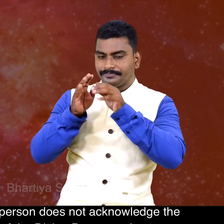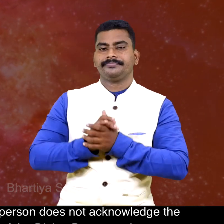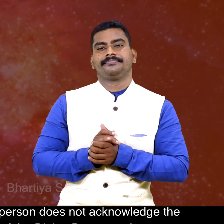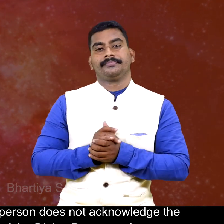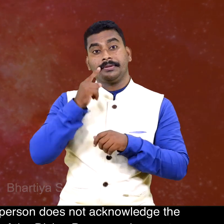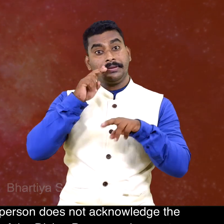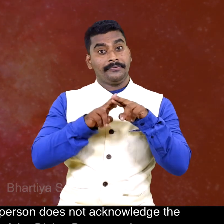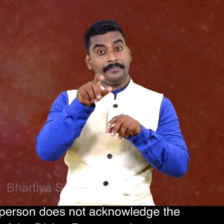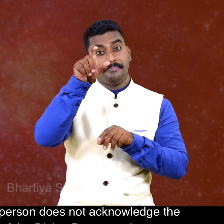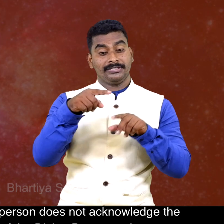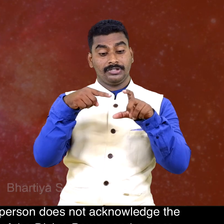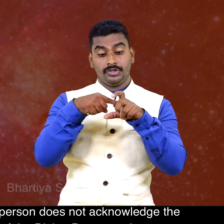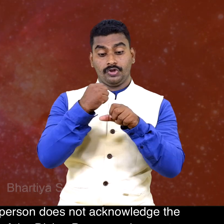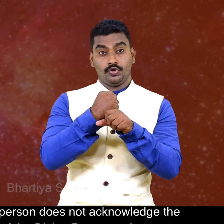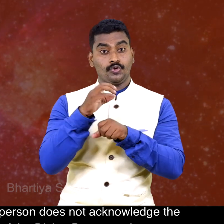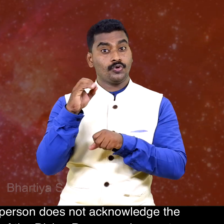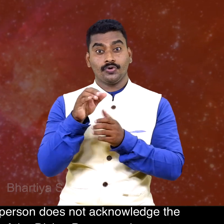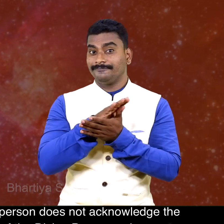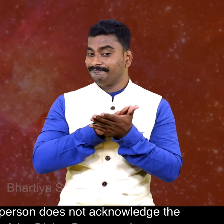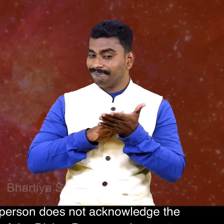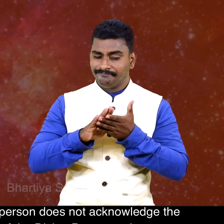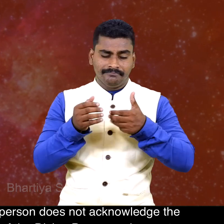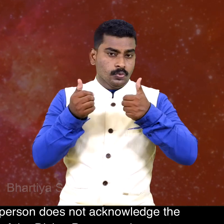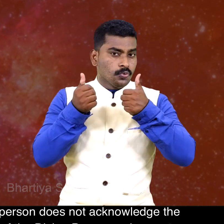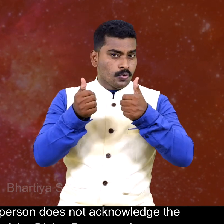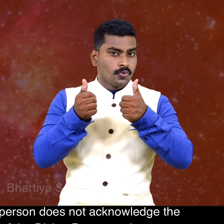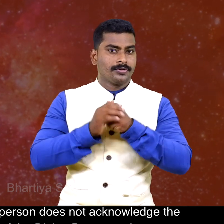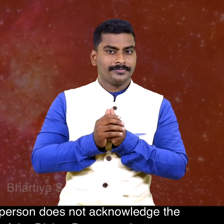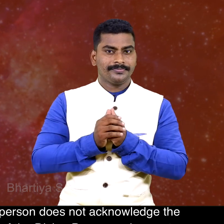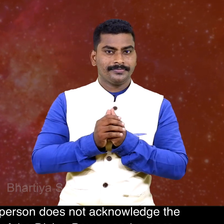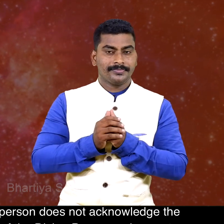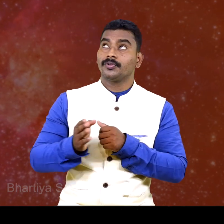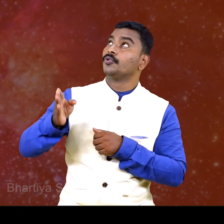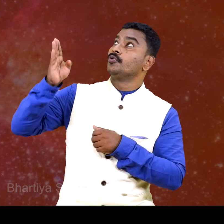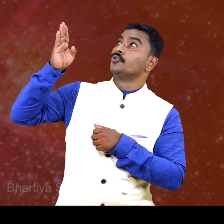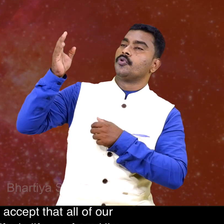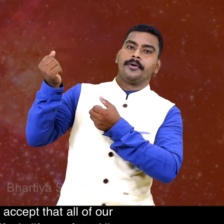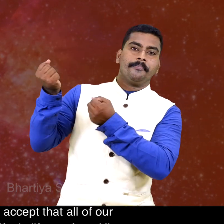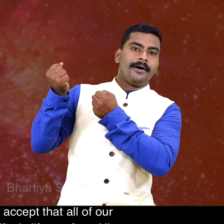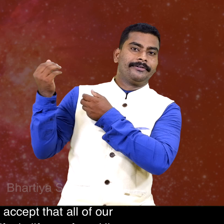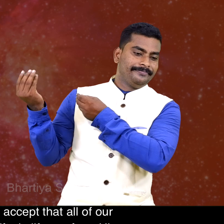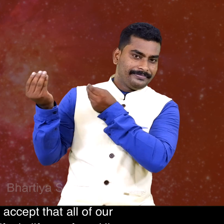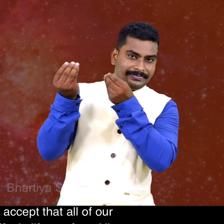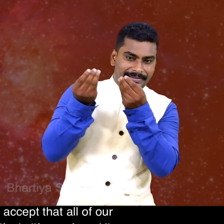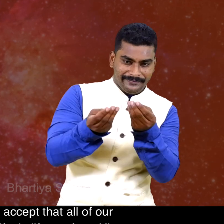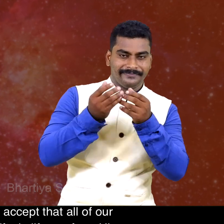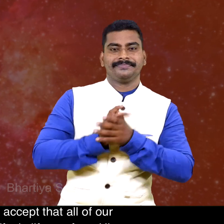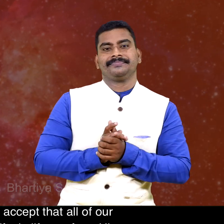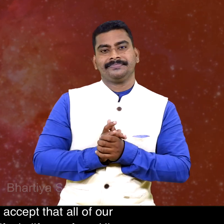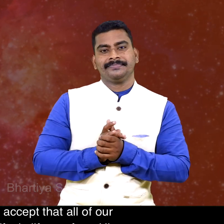person does not acknowledge the greatness of the divine power and cannot accept that all of